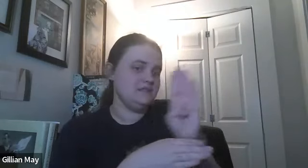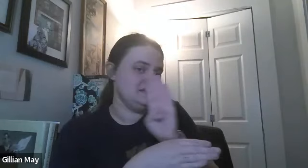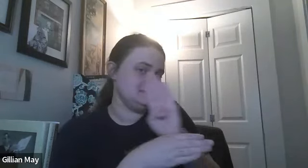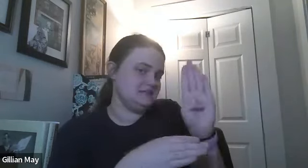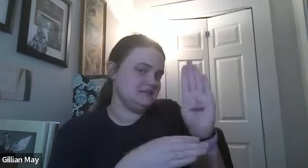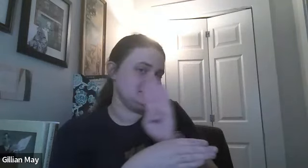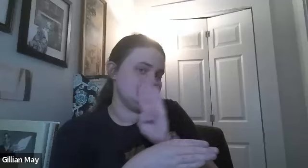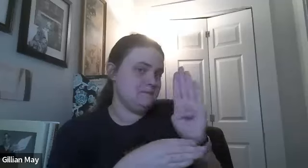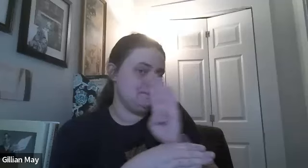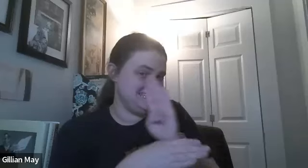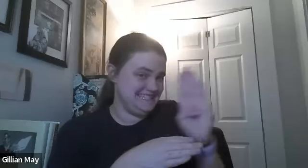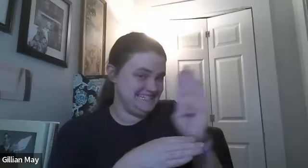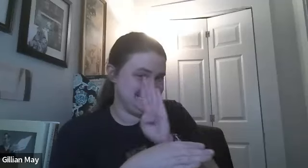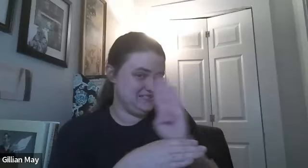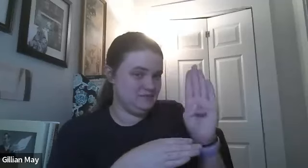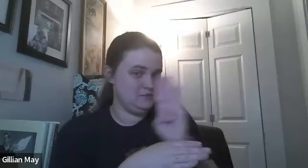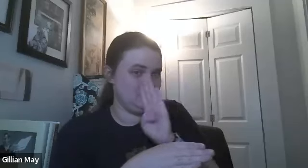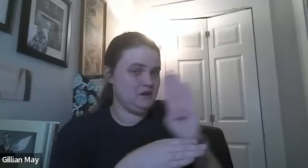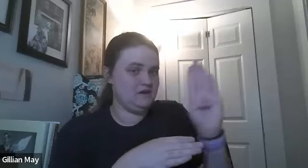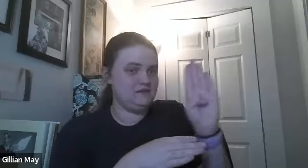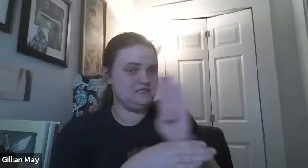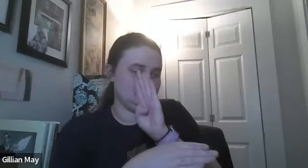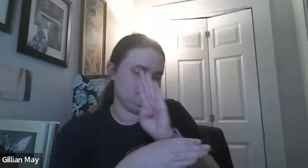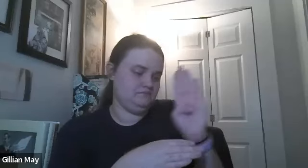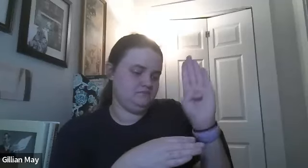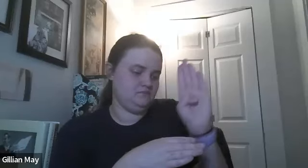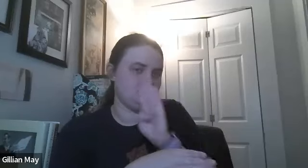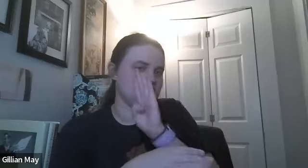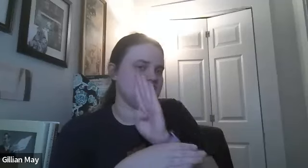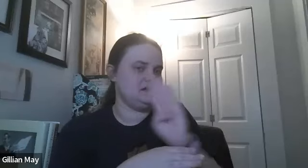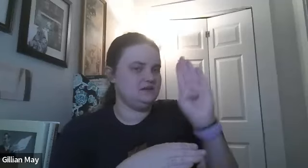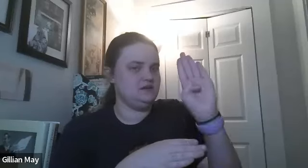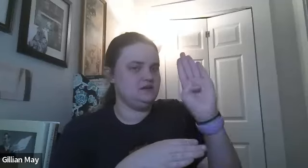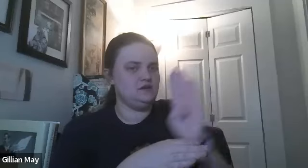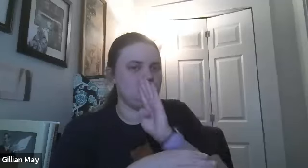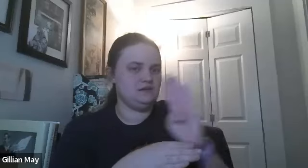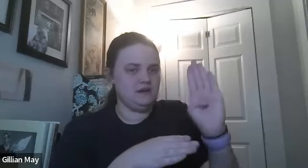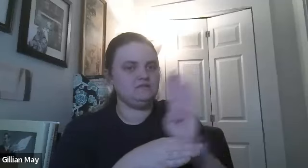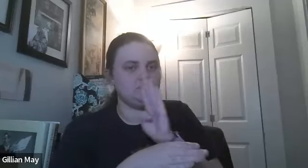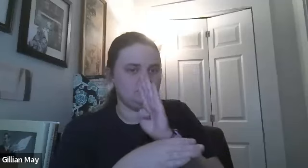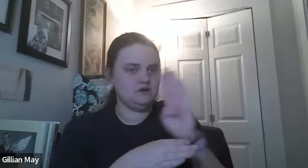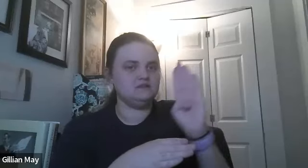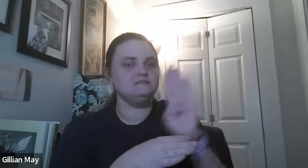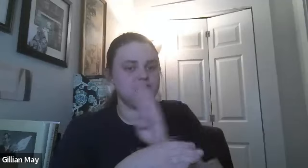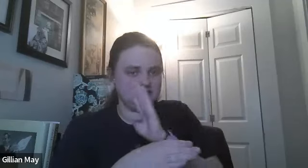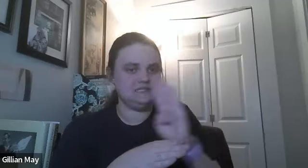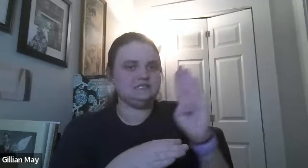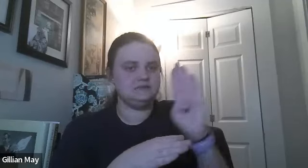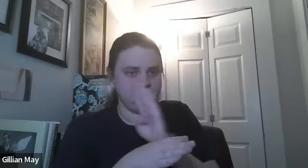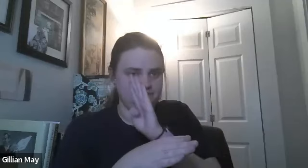This is business, where you have this like almost like you're bouncing it back and forth across. Business.